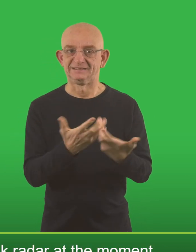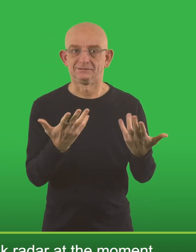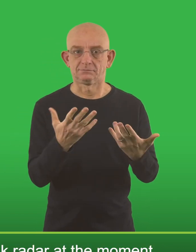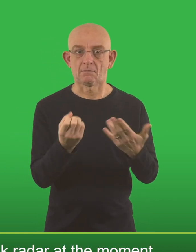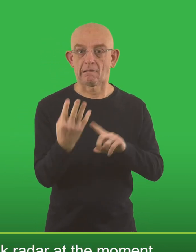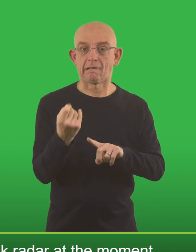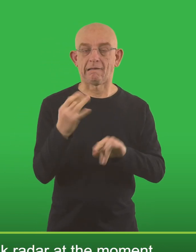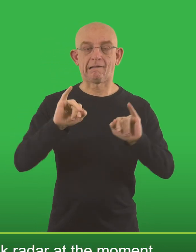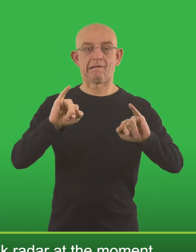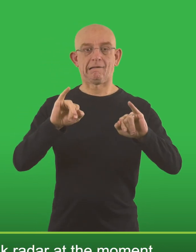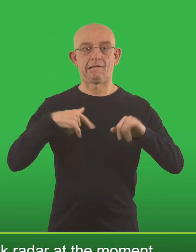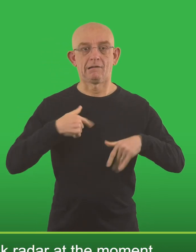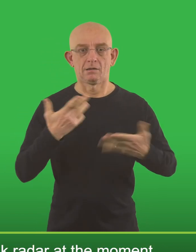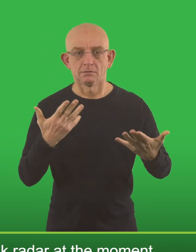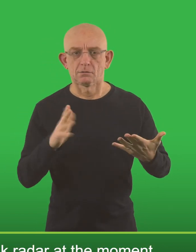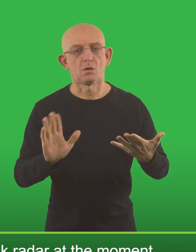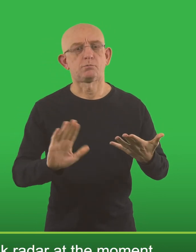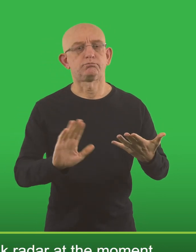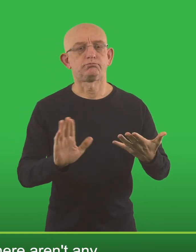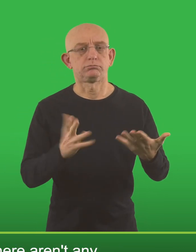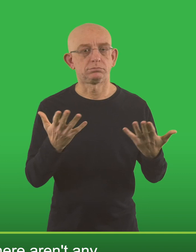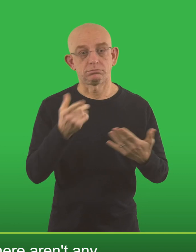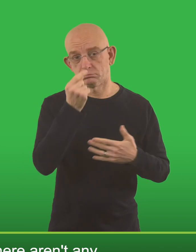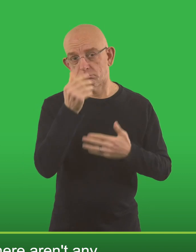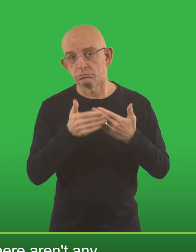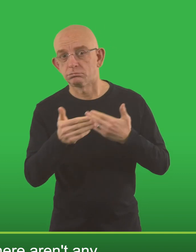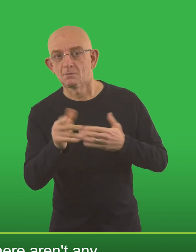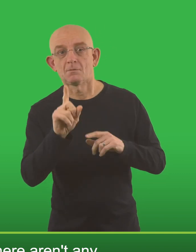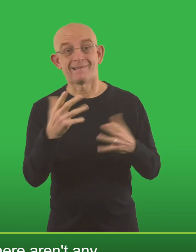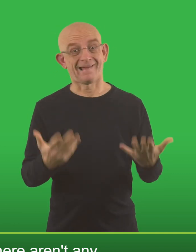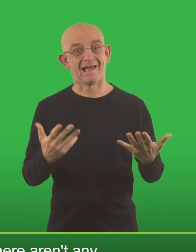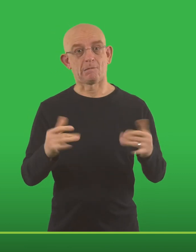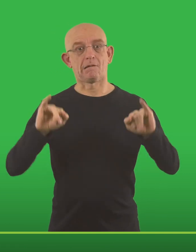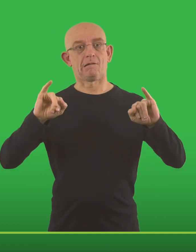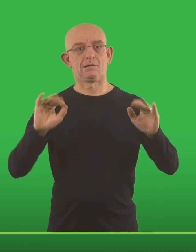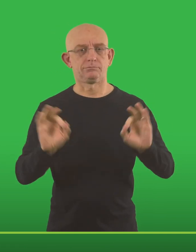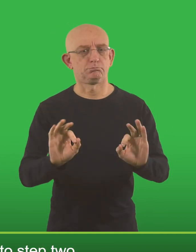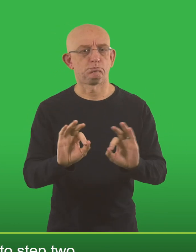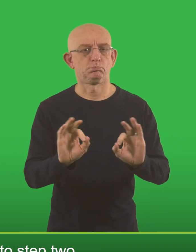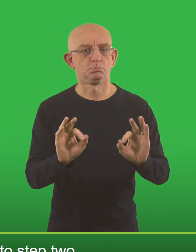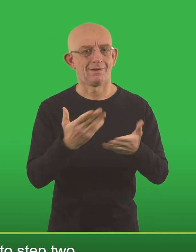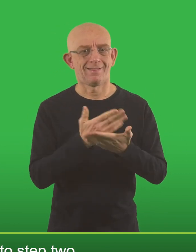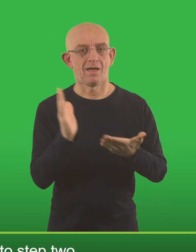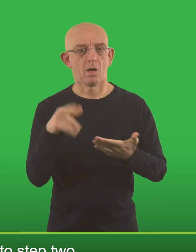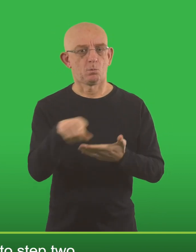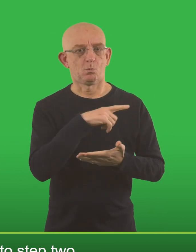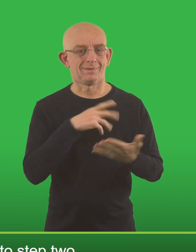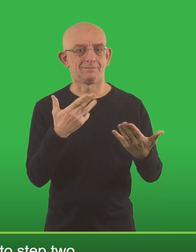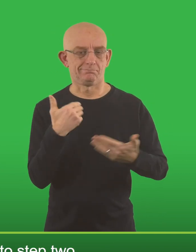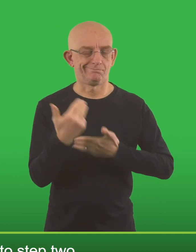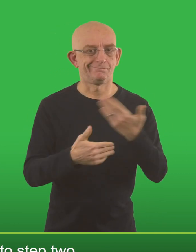are no flashing red lights on my risk radar at the moment. That may change, but currently there aren't any. It's clear we're a